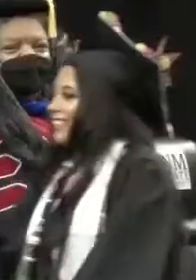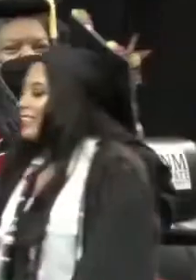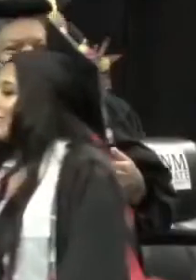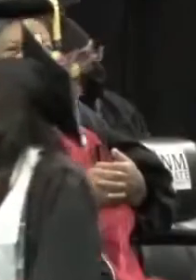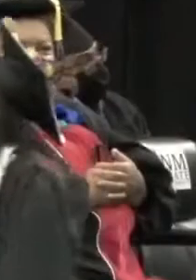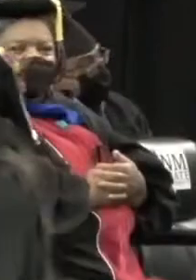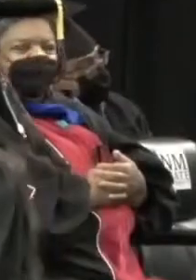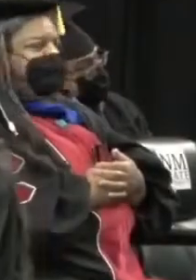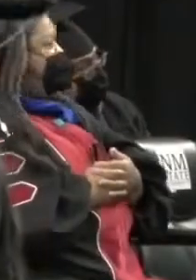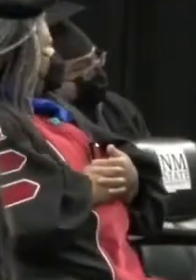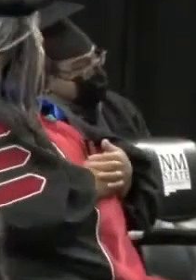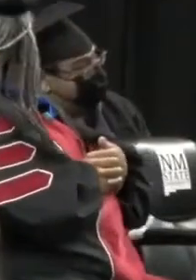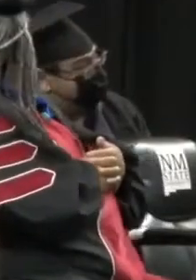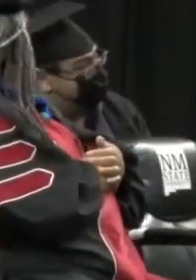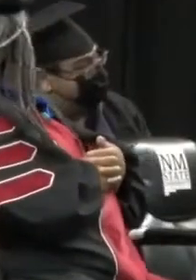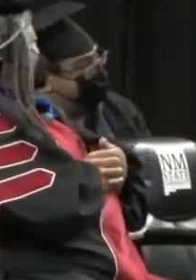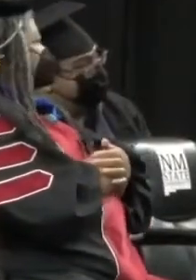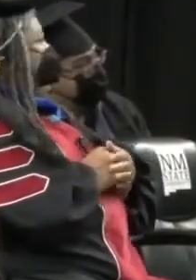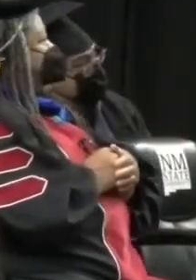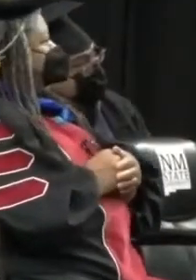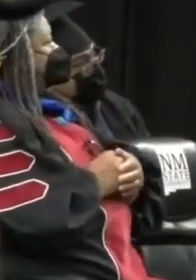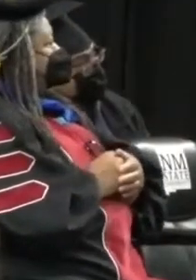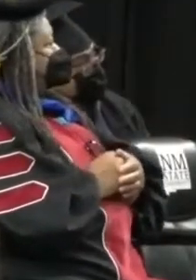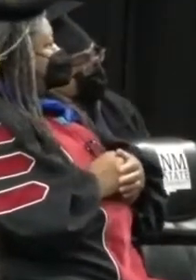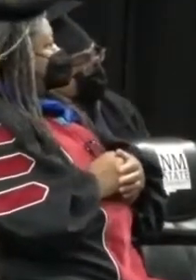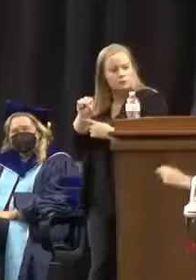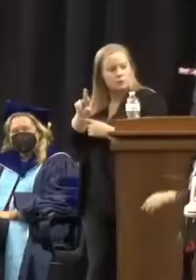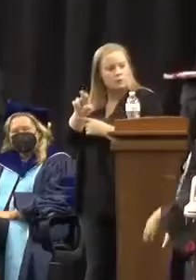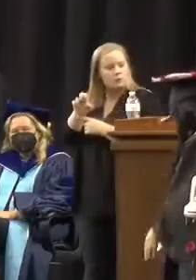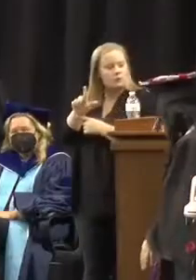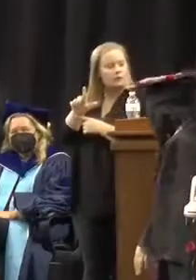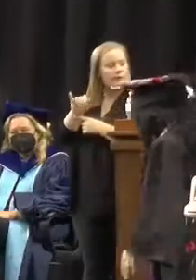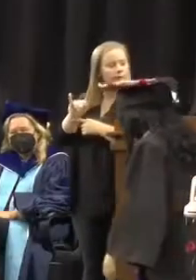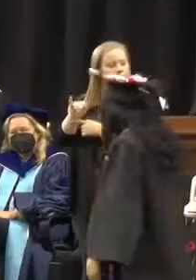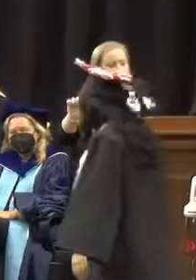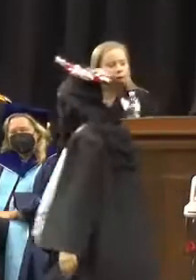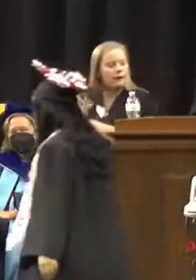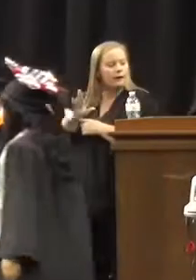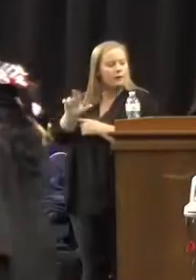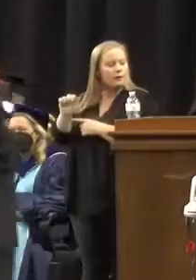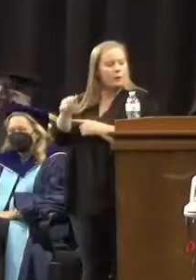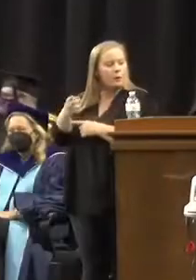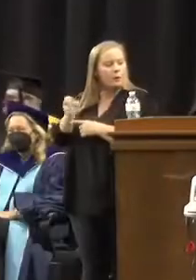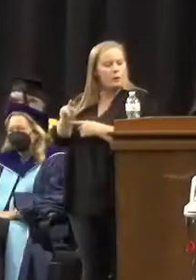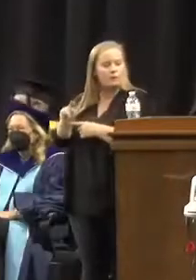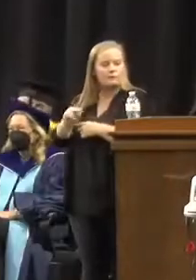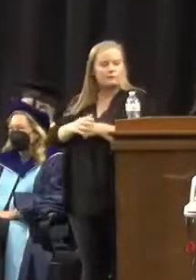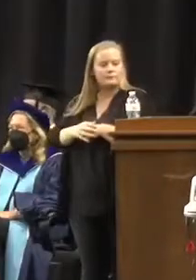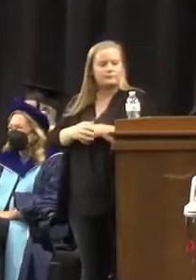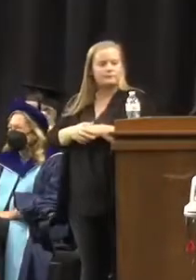Sorelli. Huh? Sorelli. Sorelli Jasmine Aragon.